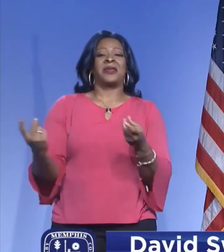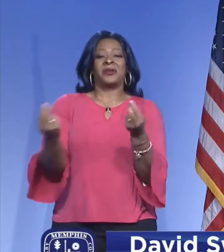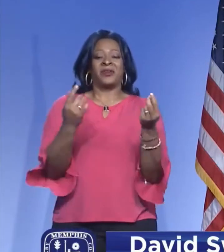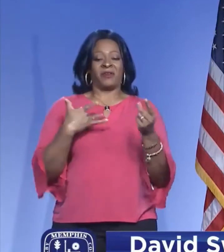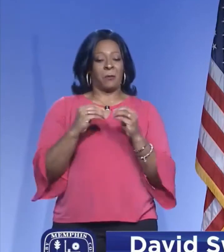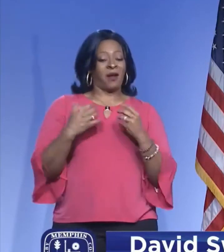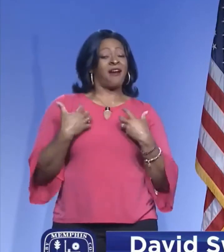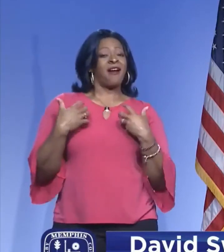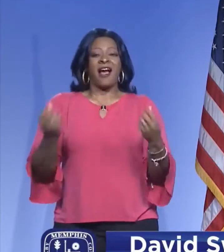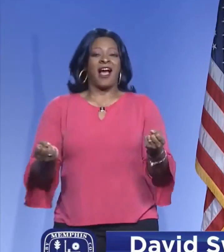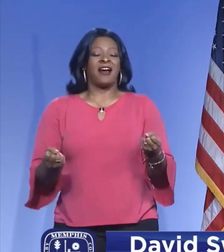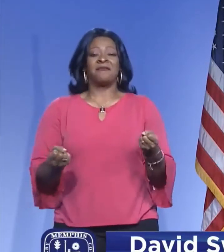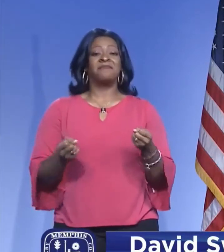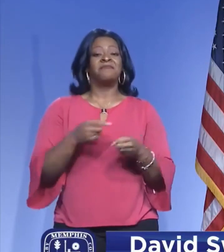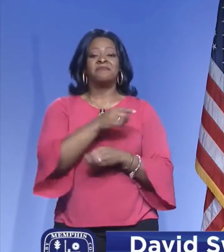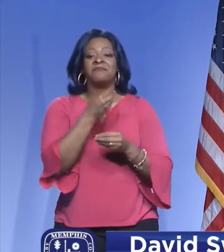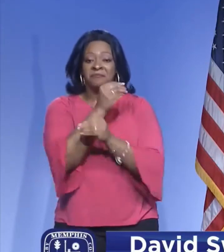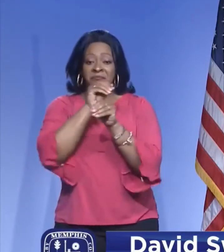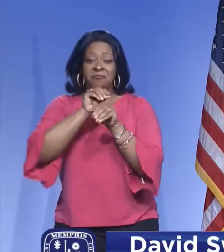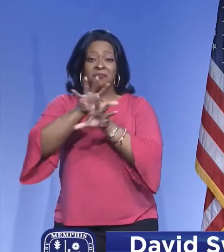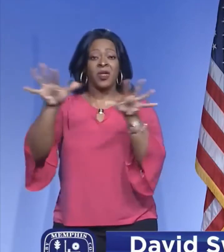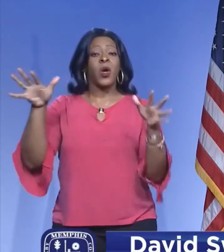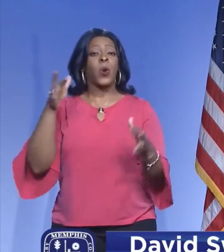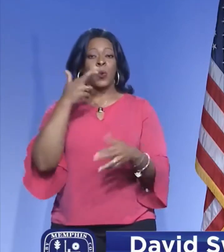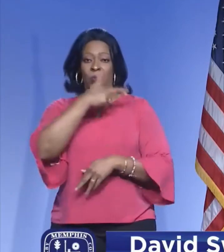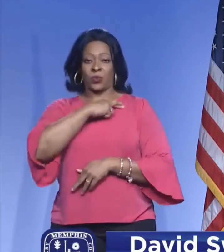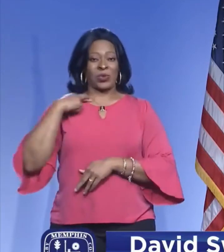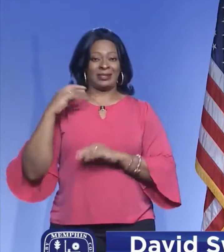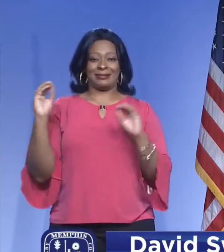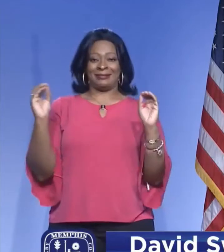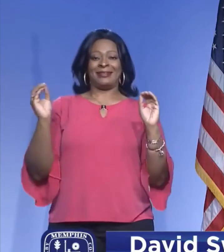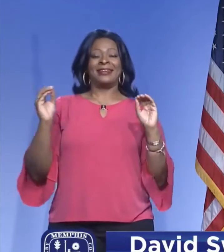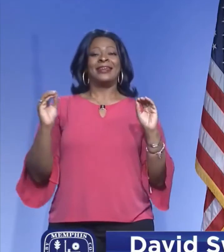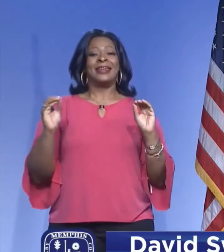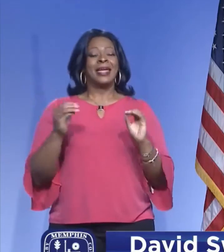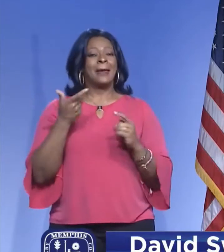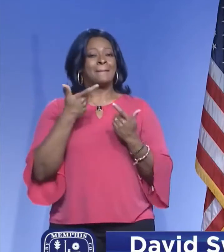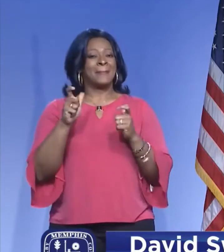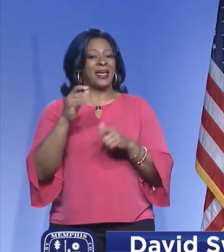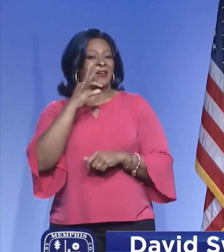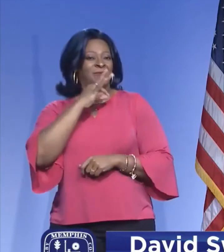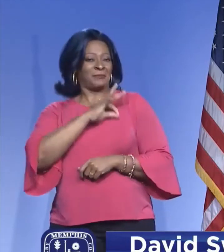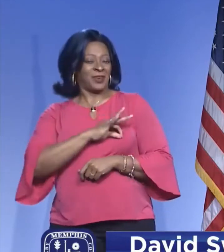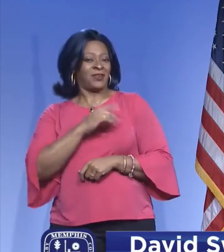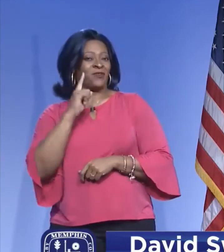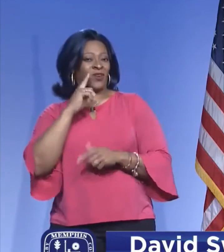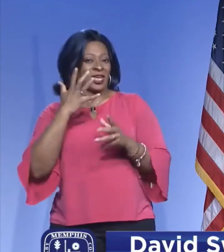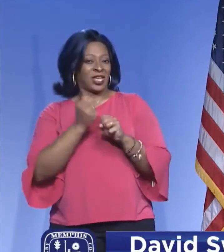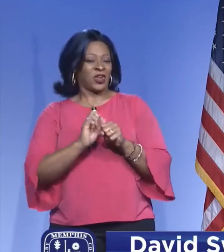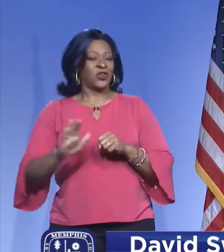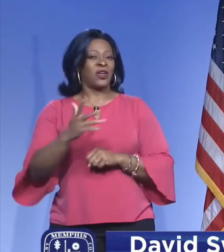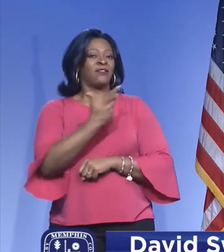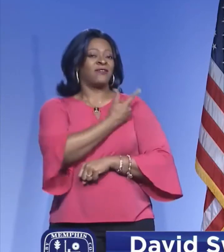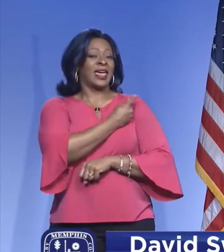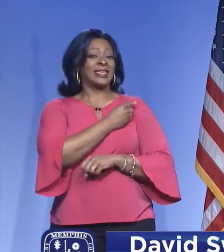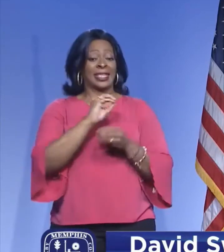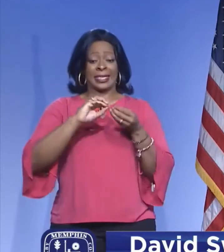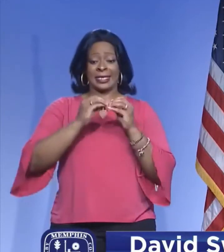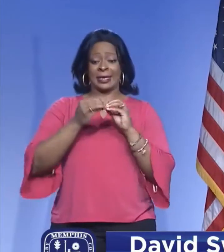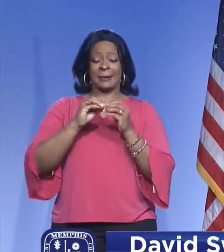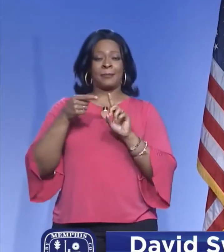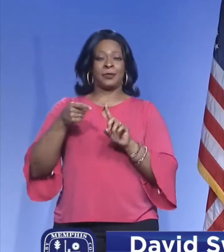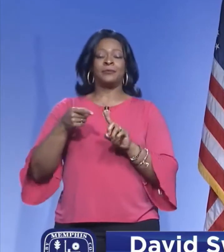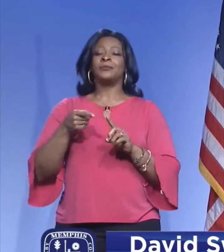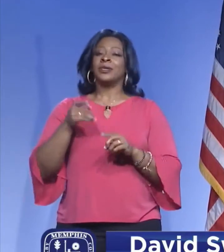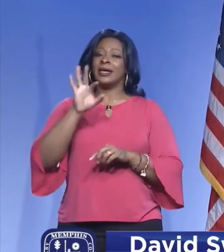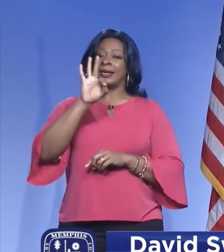that we're not putting anyone at risk. And that's one of the great benefits of the vaccine. As far as the numbers, let me just jump straight in. We're